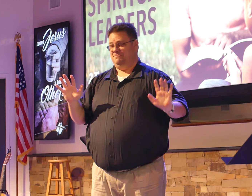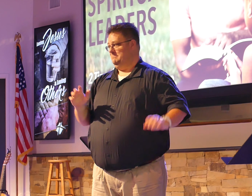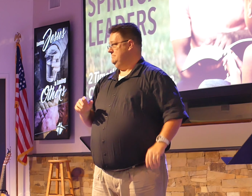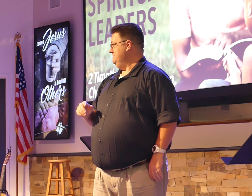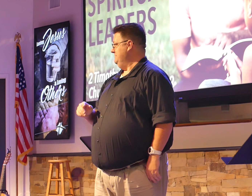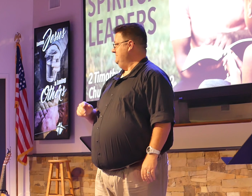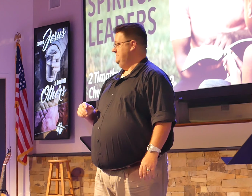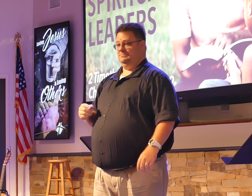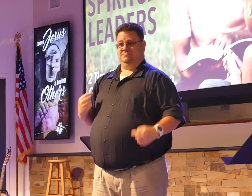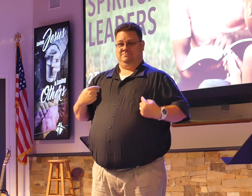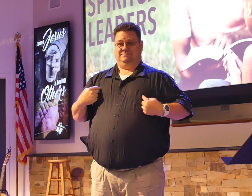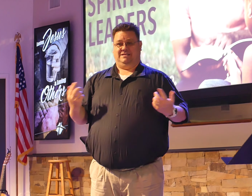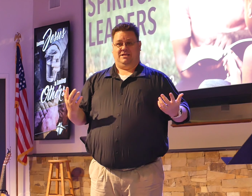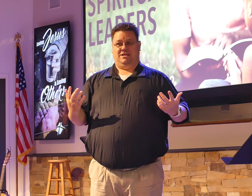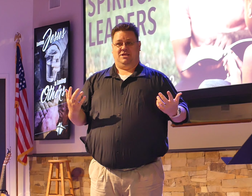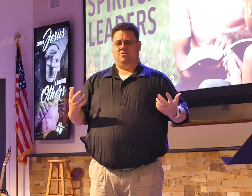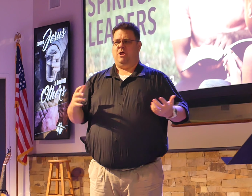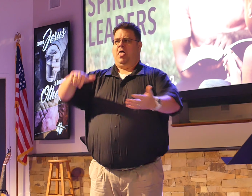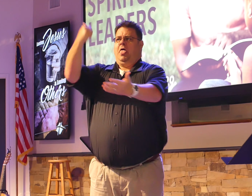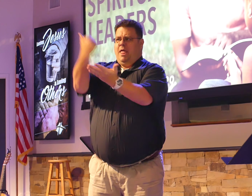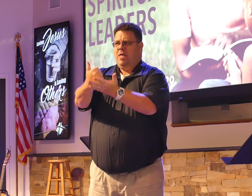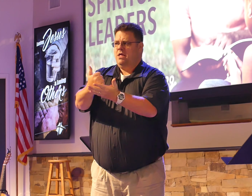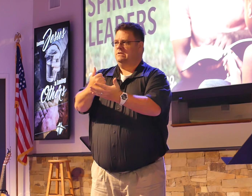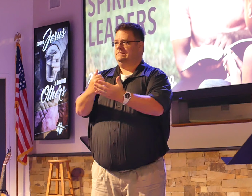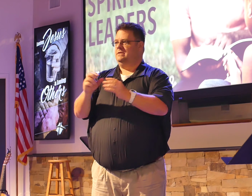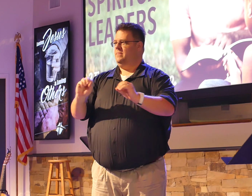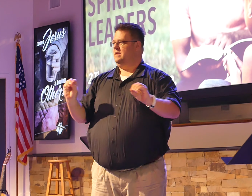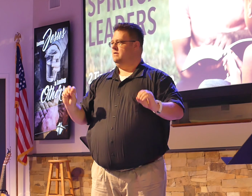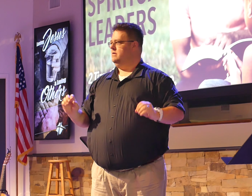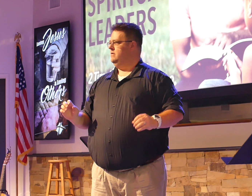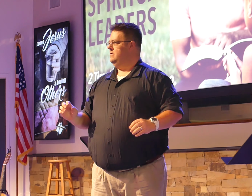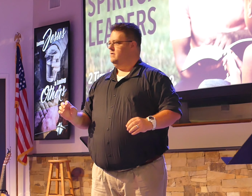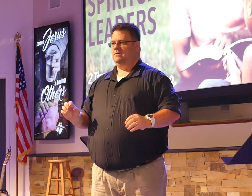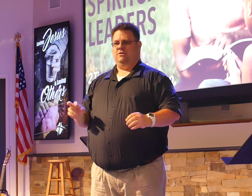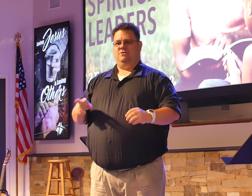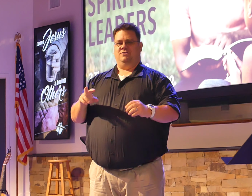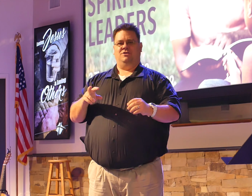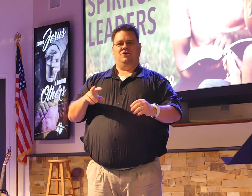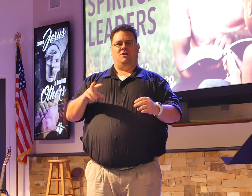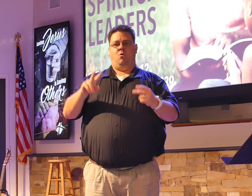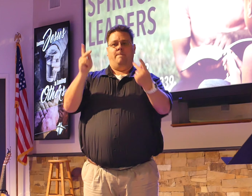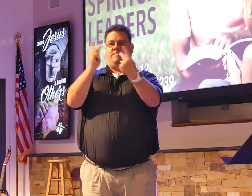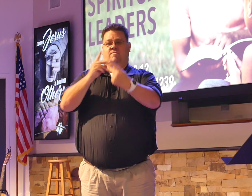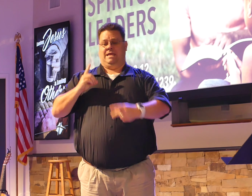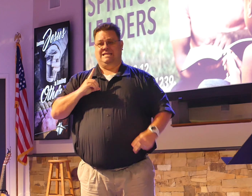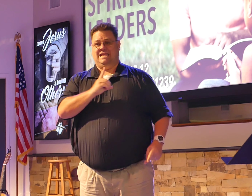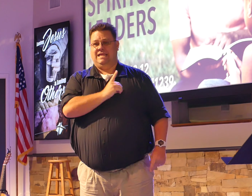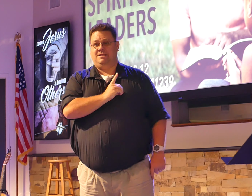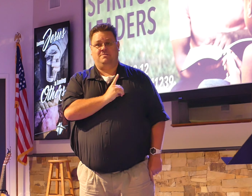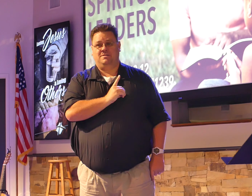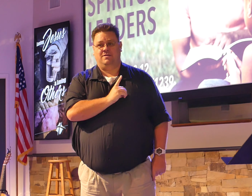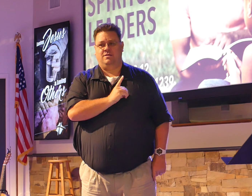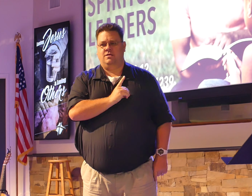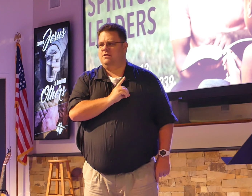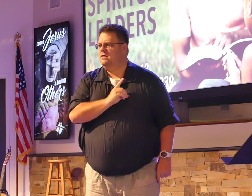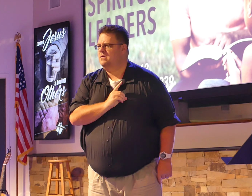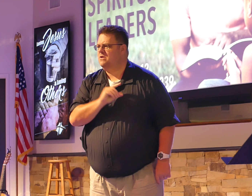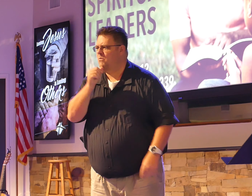I thought I'd give a big amen right there. There's no perfect deacons. How come there wasn't this big amen on that one?